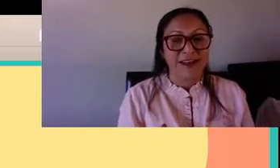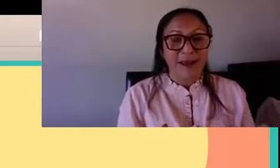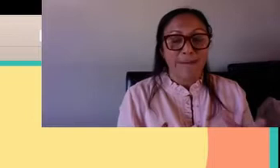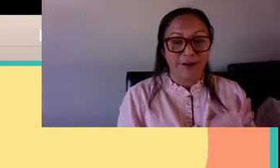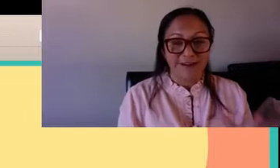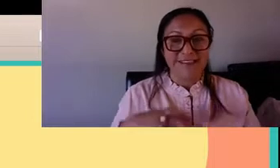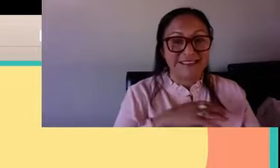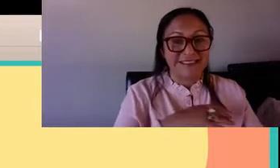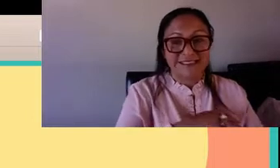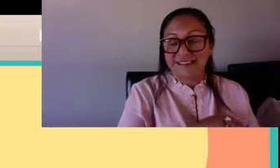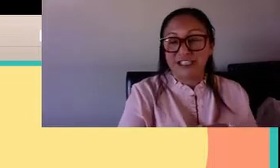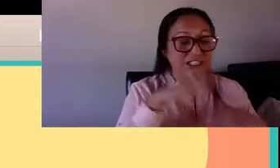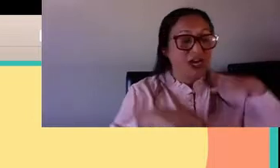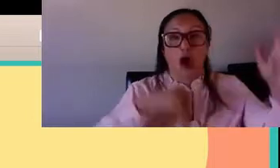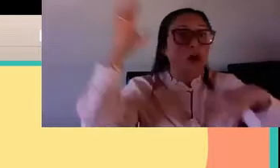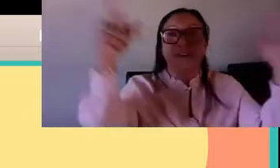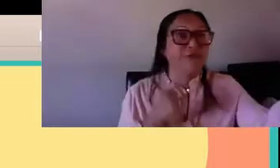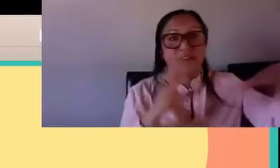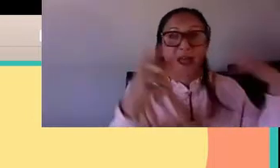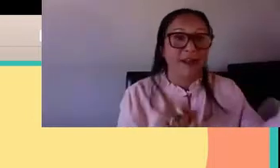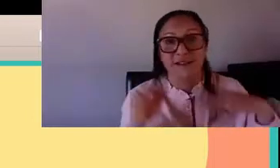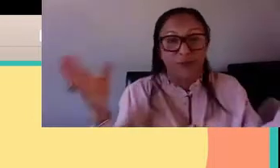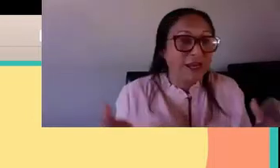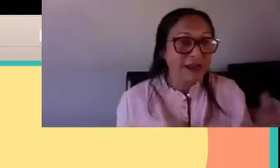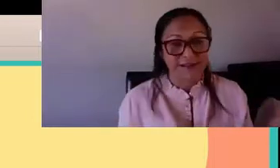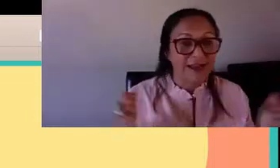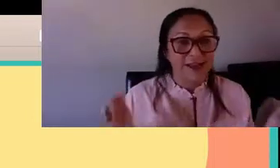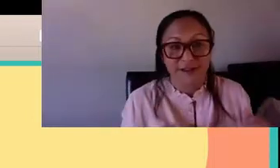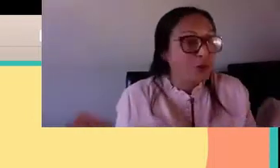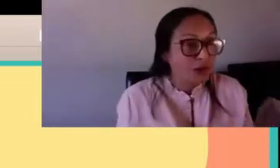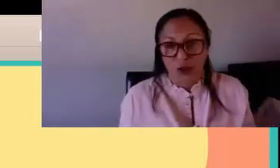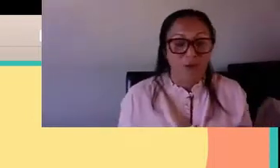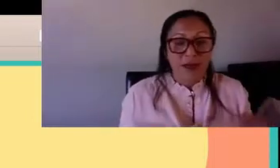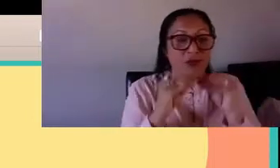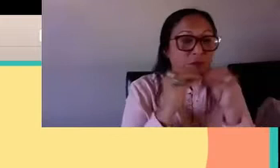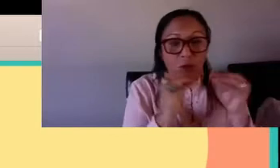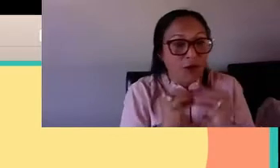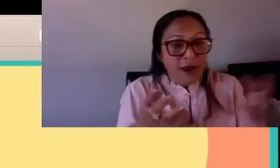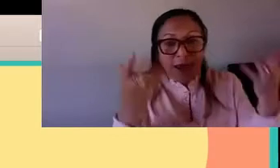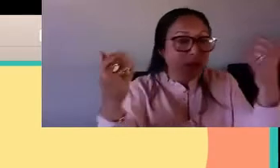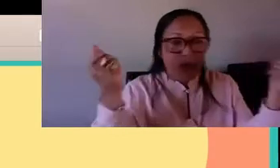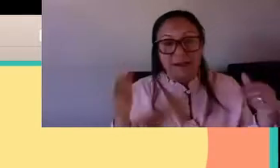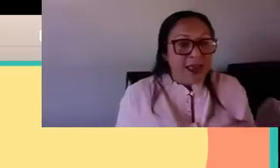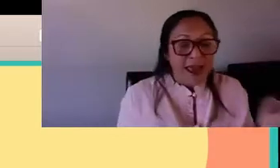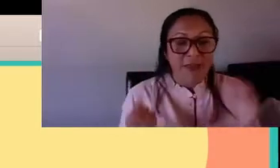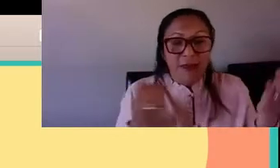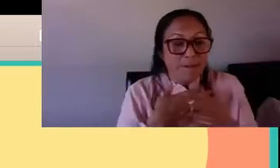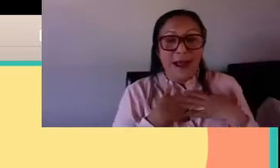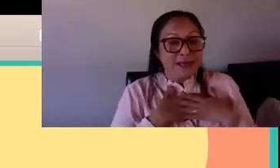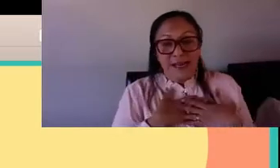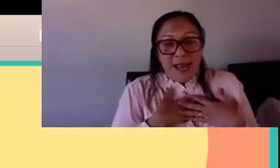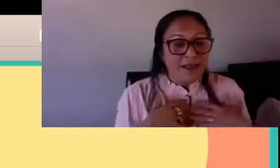when parents tend to share all the different signs and we get excited. And so we want to show them the more and the want and